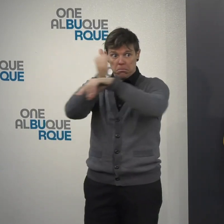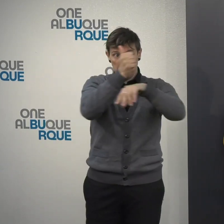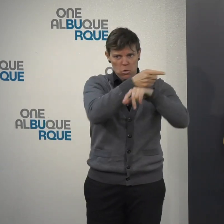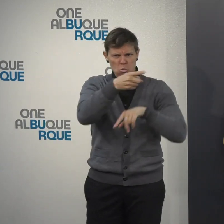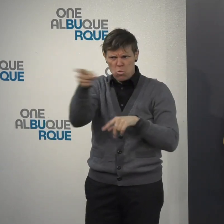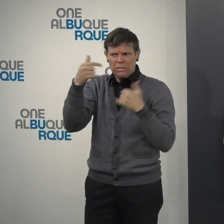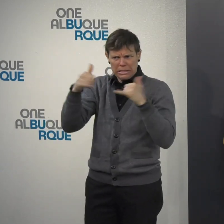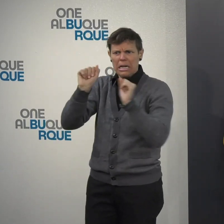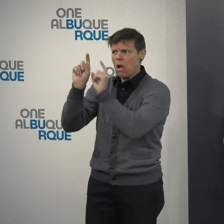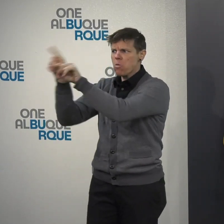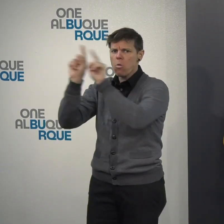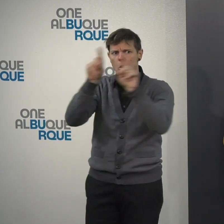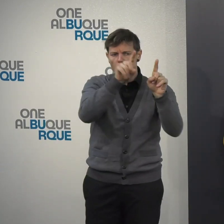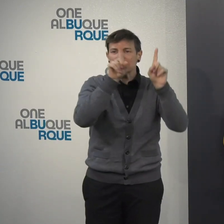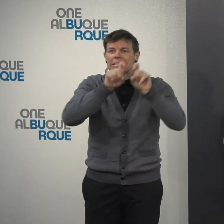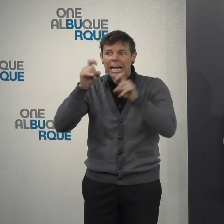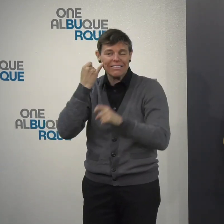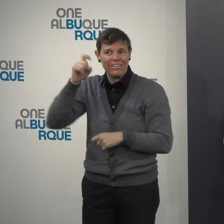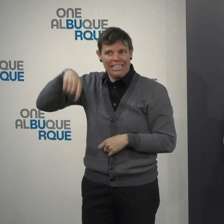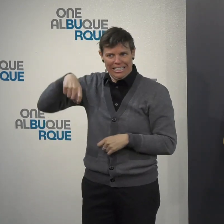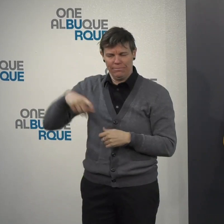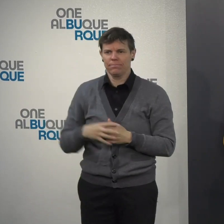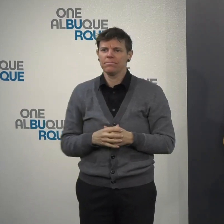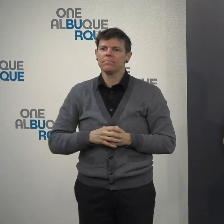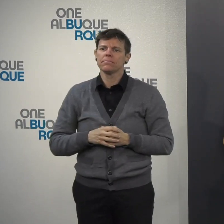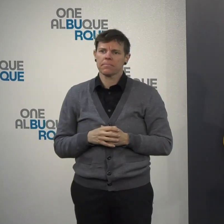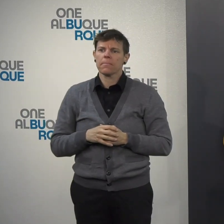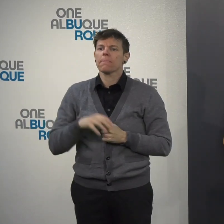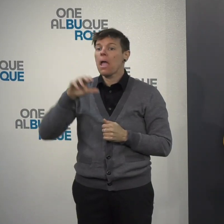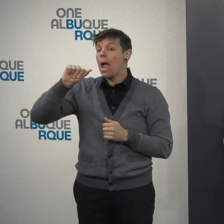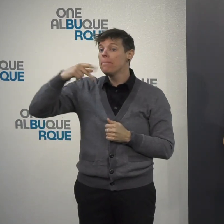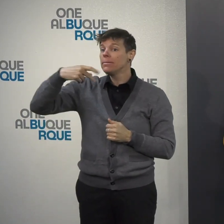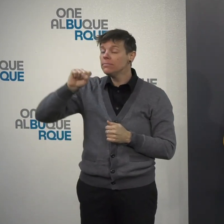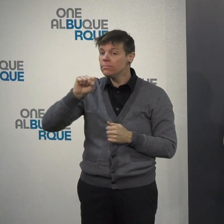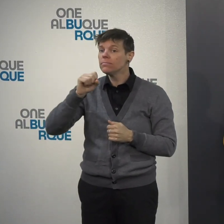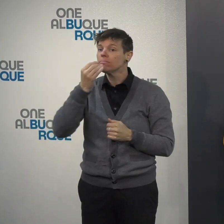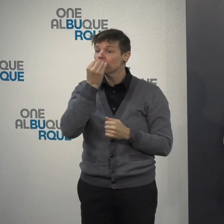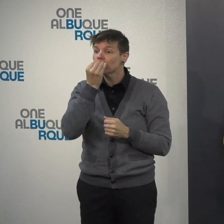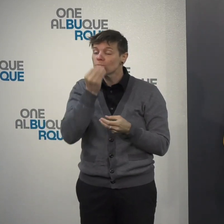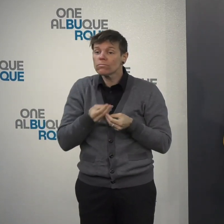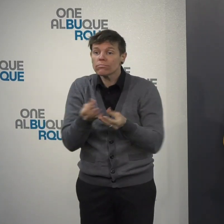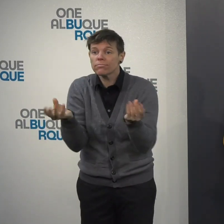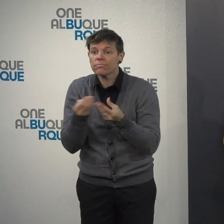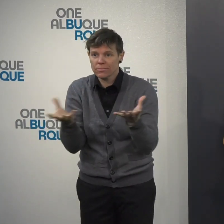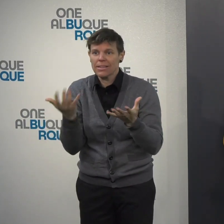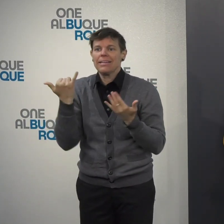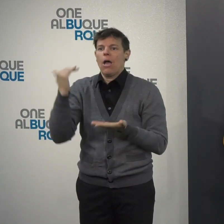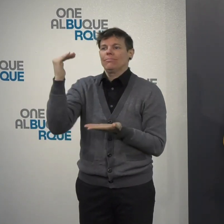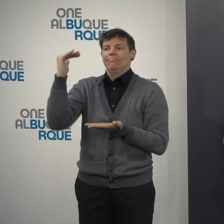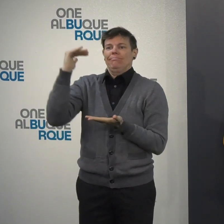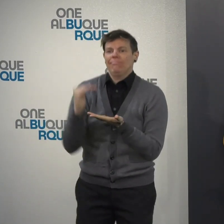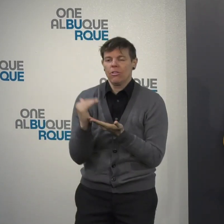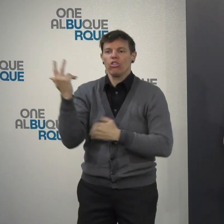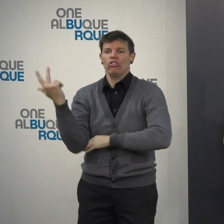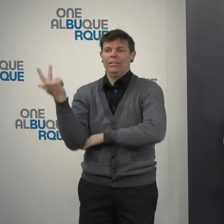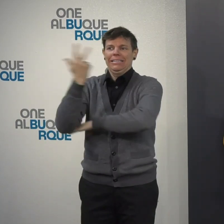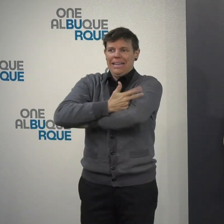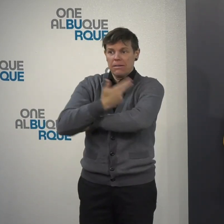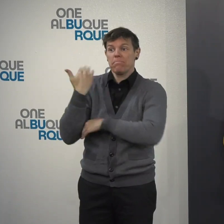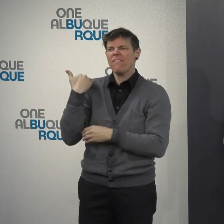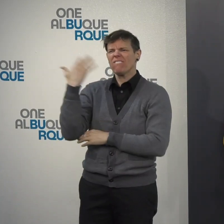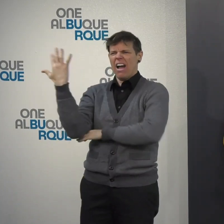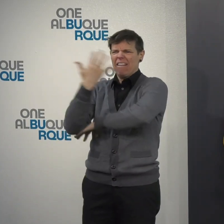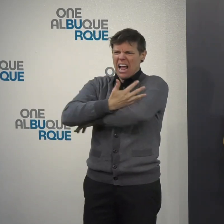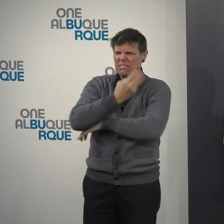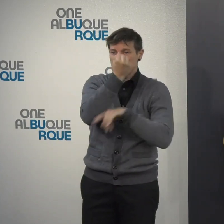Reminder from APS, our meal distributions that are happening in our community, they're now going to be reduced to 3 days per week starting today. So